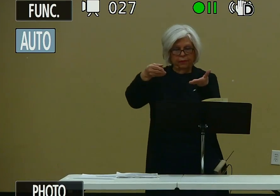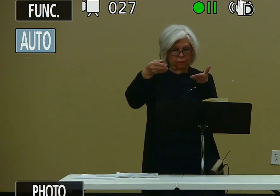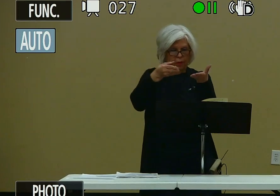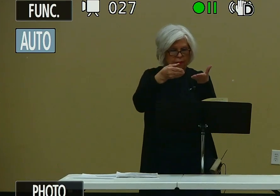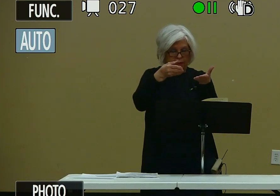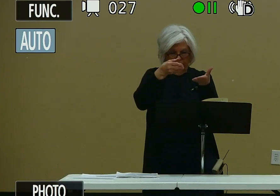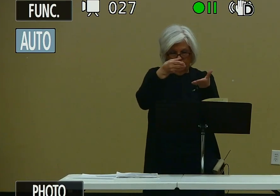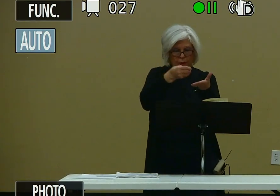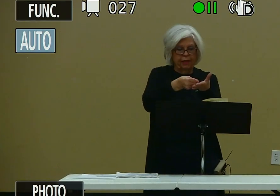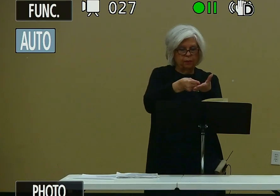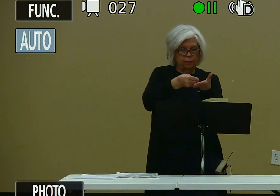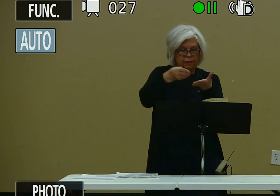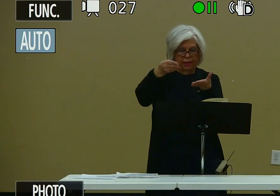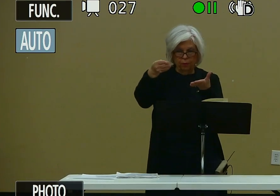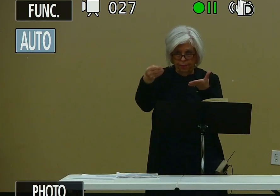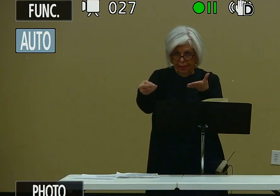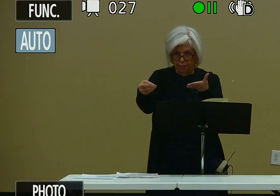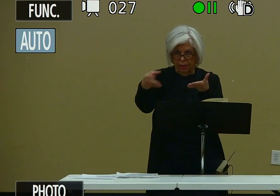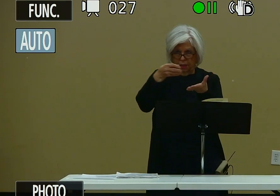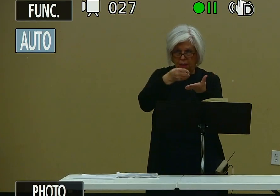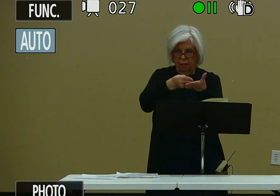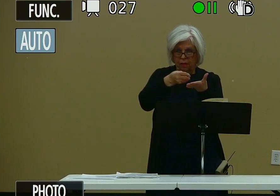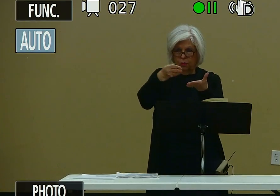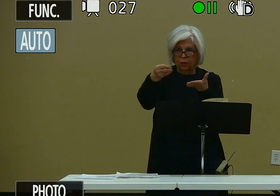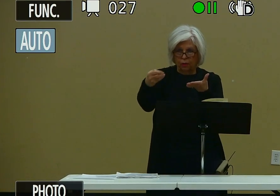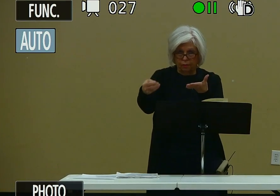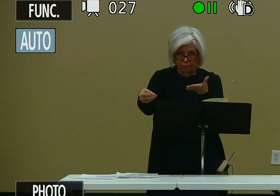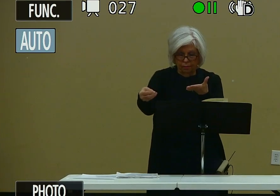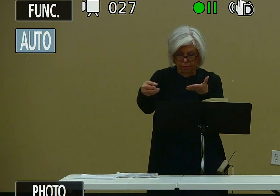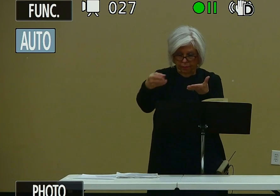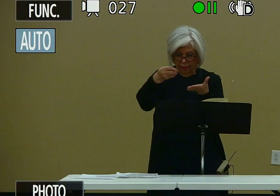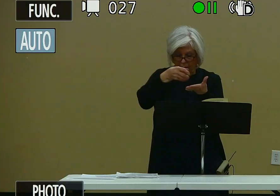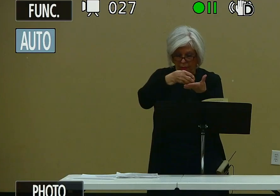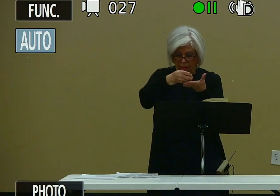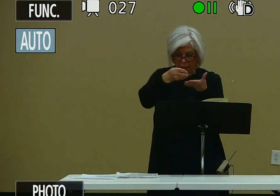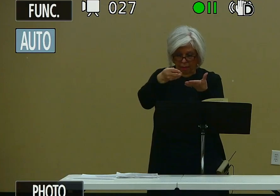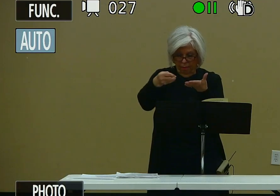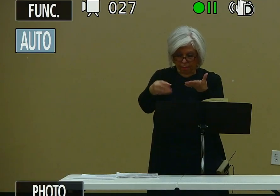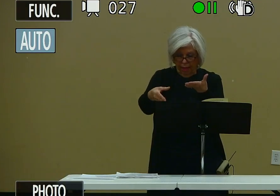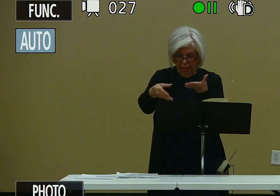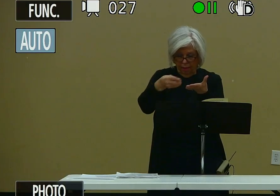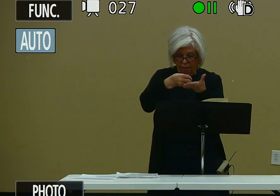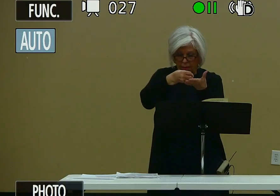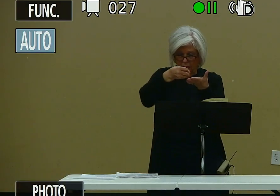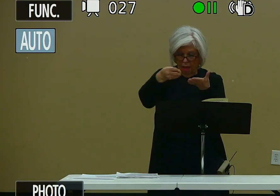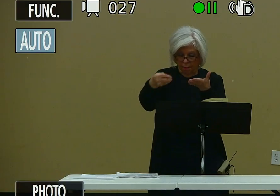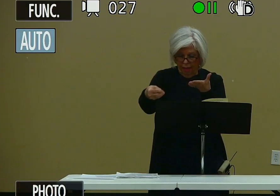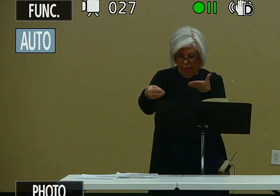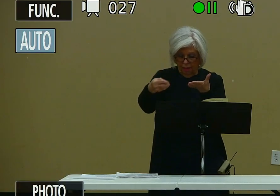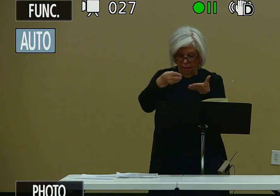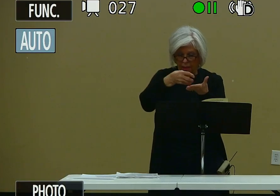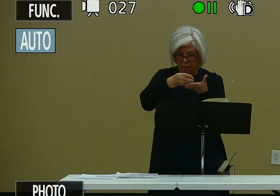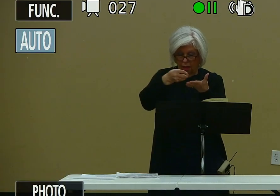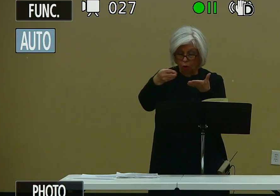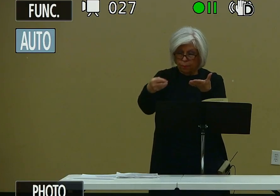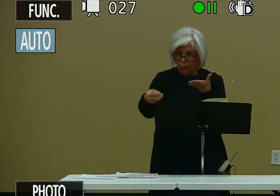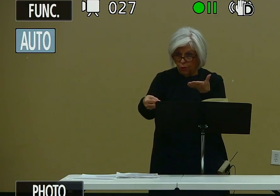right hand like we're paying money to a clerk. Buy. Buy. Or